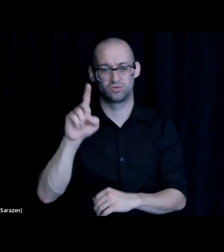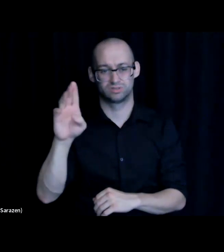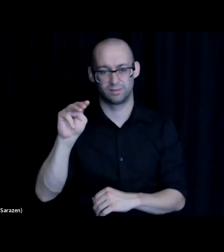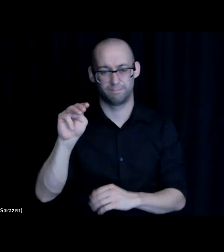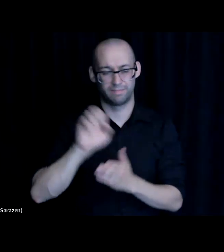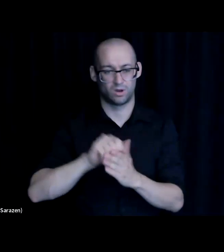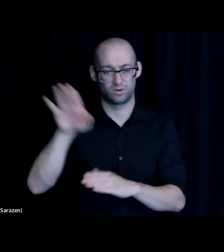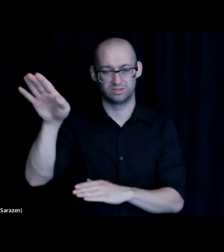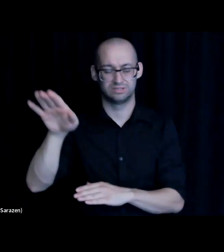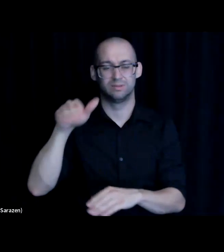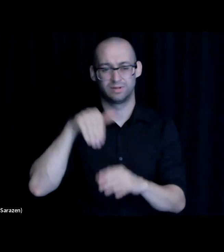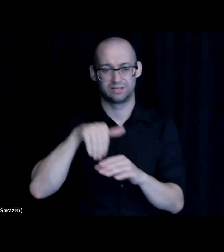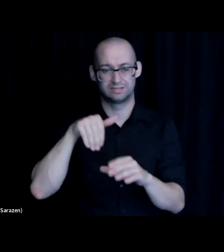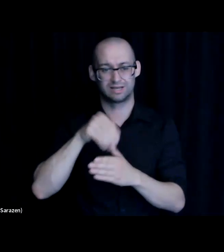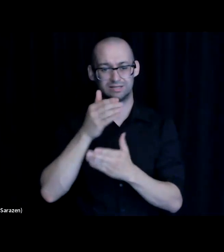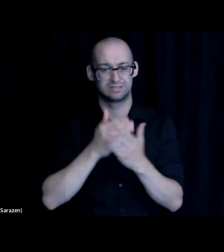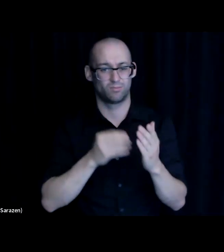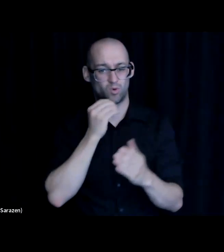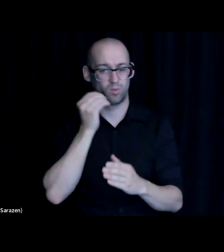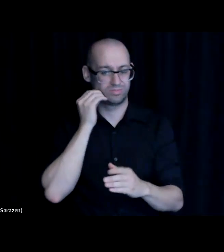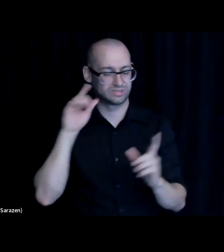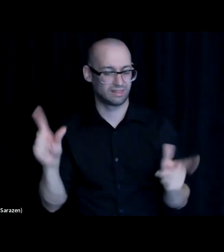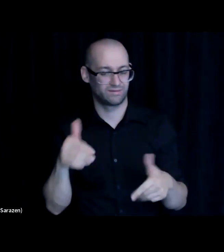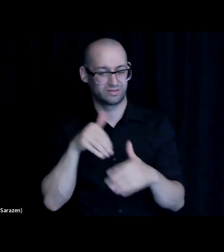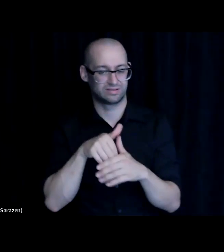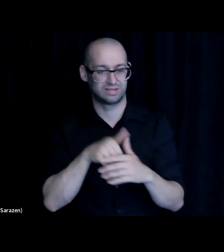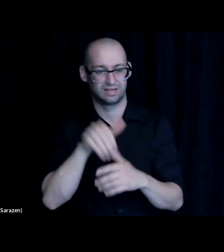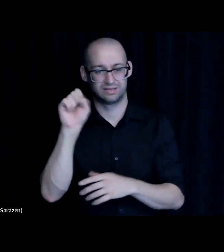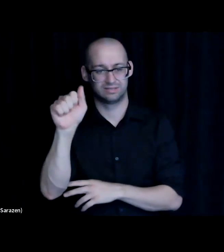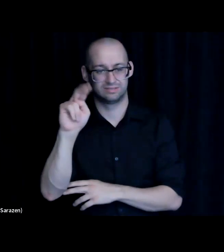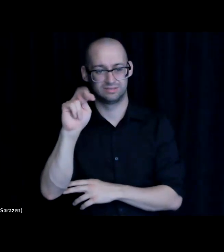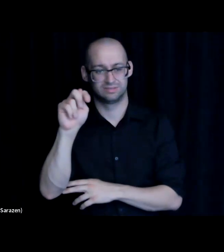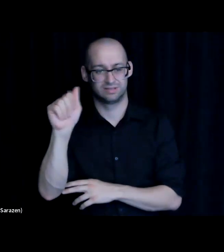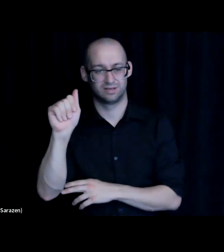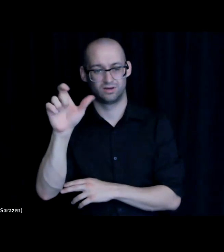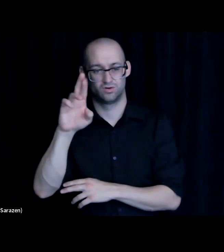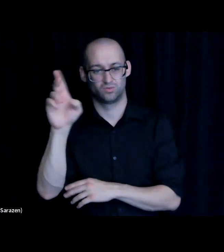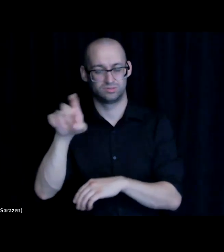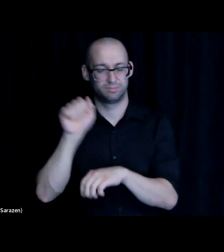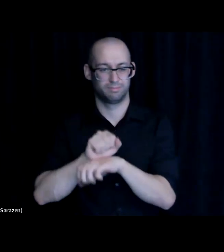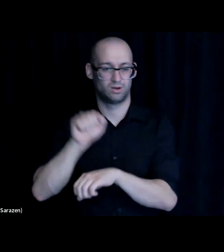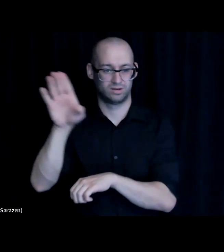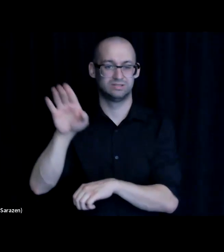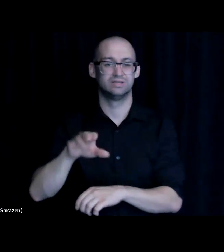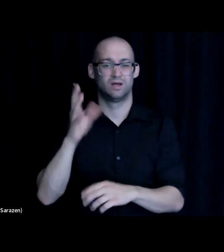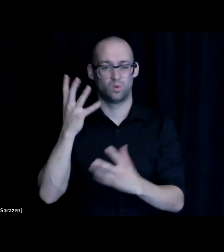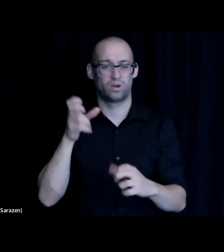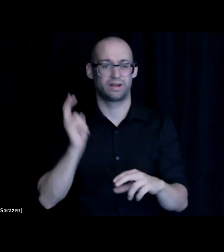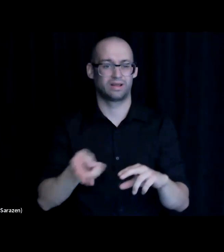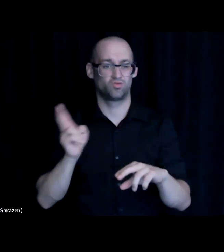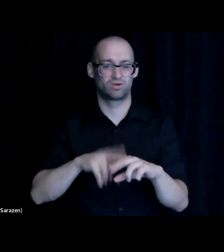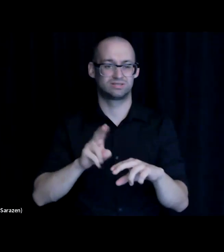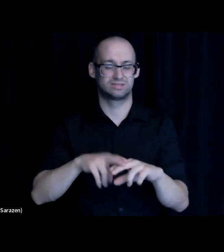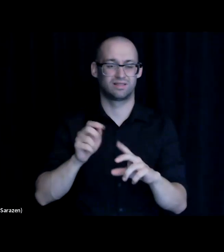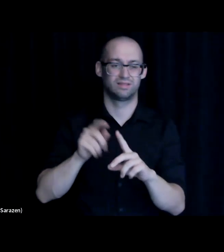of the homes of our families who live in the Santa Cruz Mountains to try to increase the strength of the